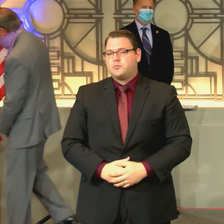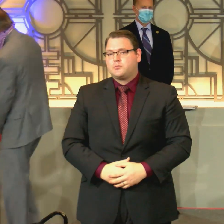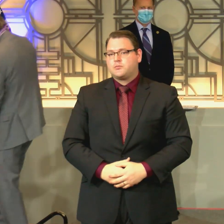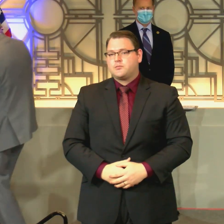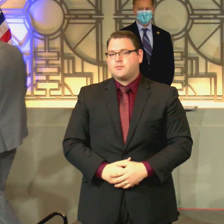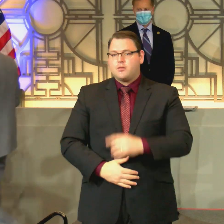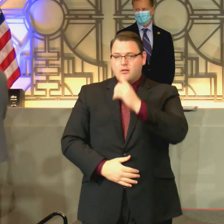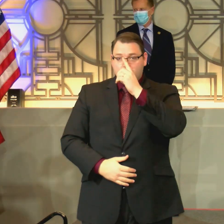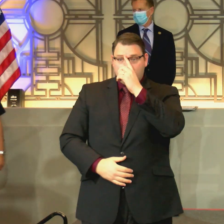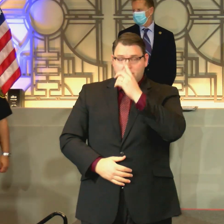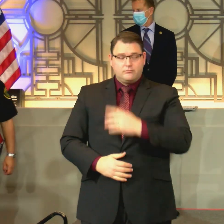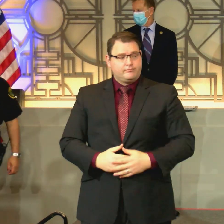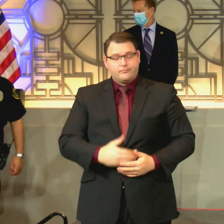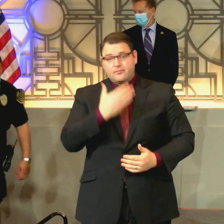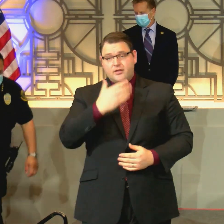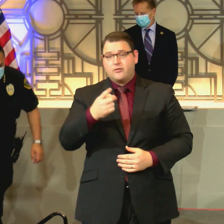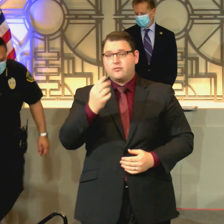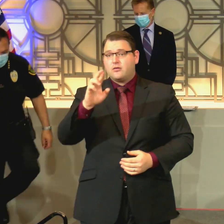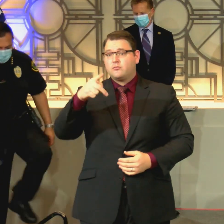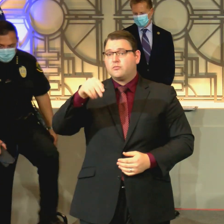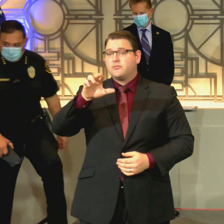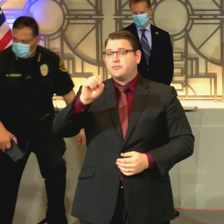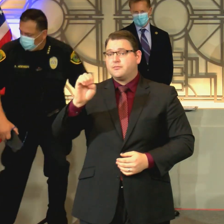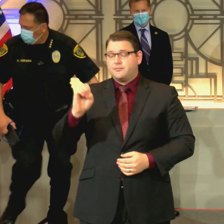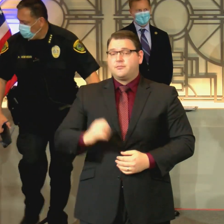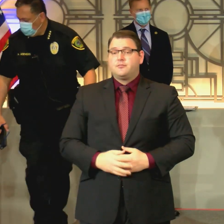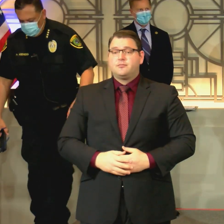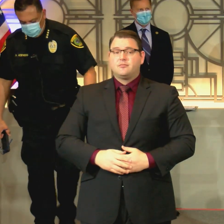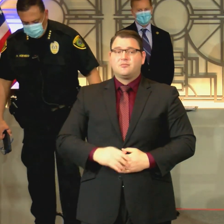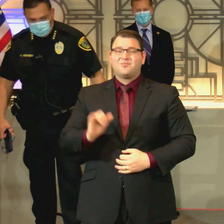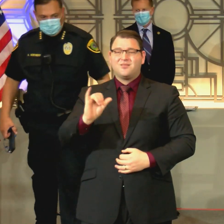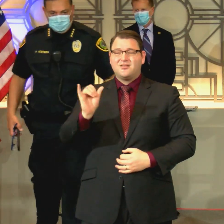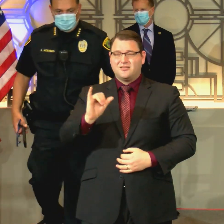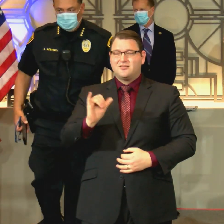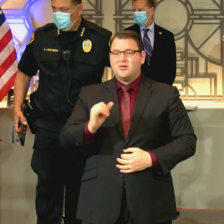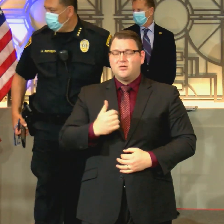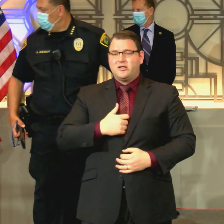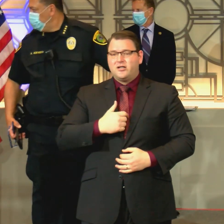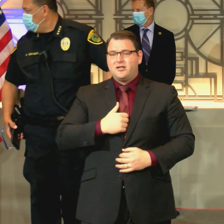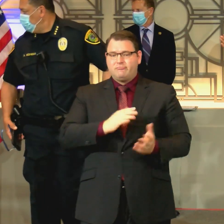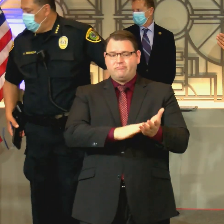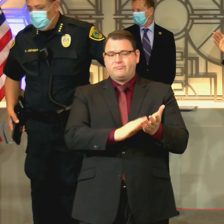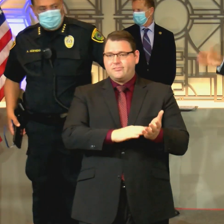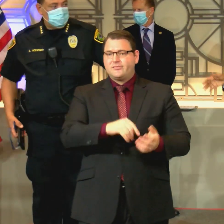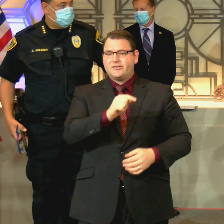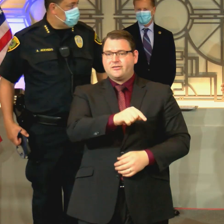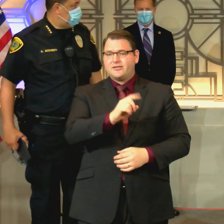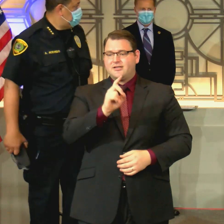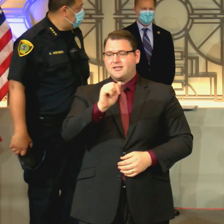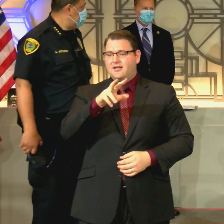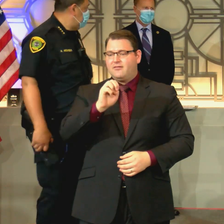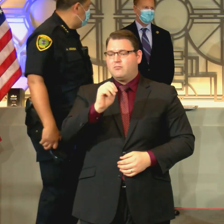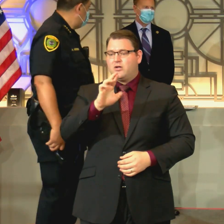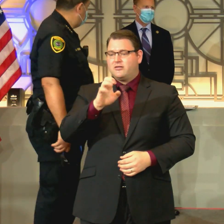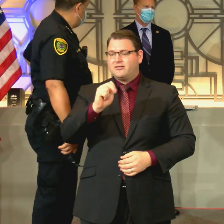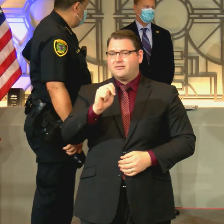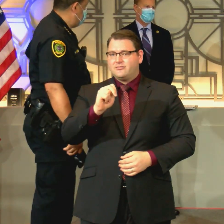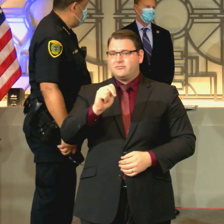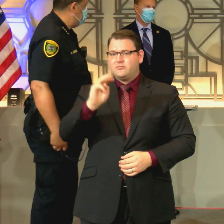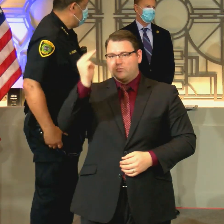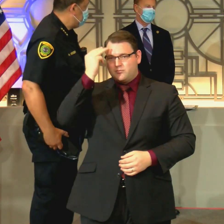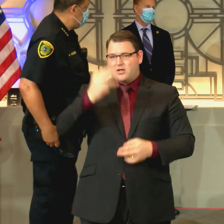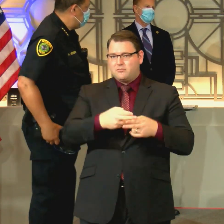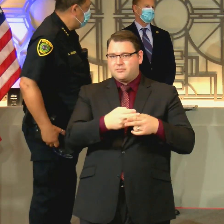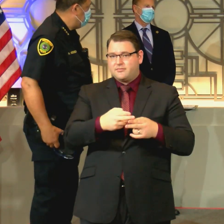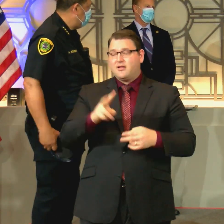Thank you, Dr. Purge. I also want to, and let me acknowledge this, Mayor Pro Tem Dave Martin, Vice Mayor Pro